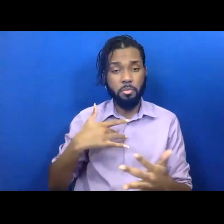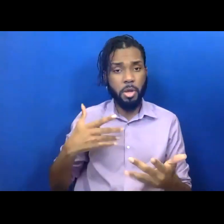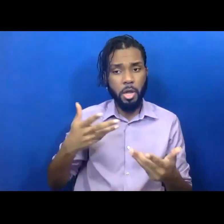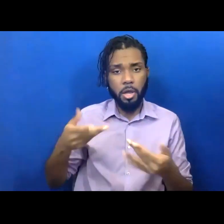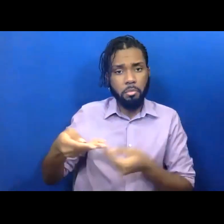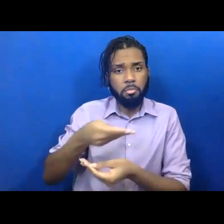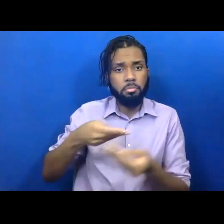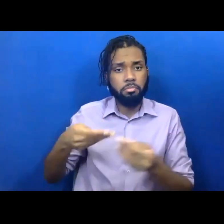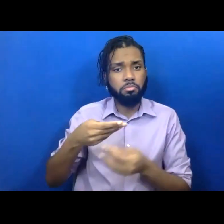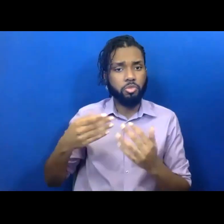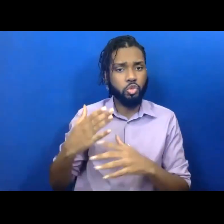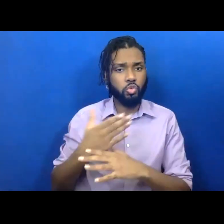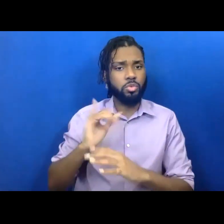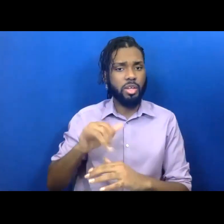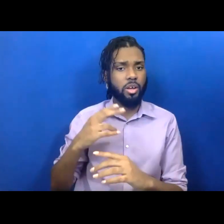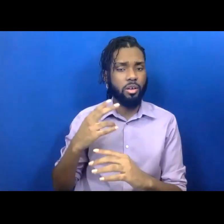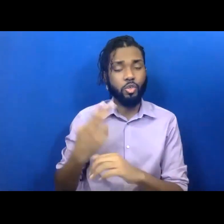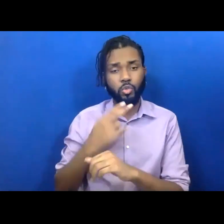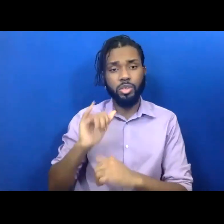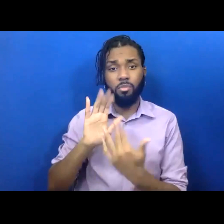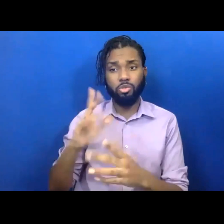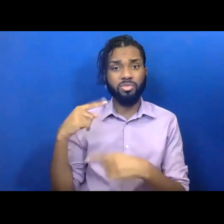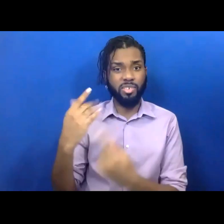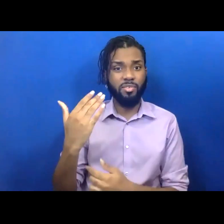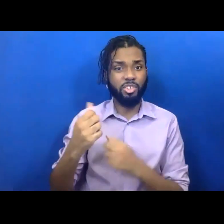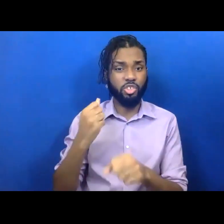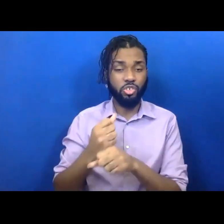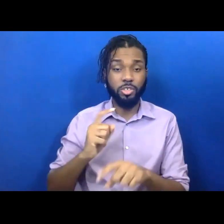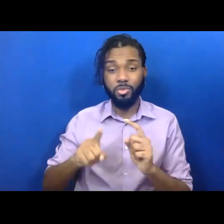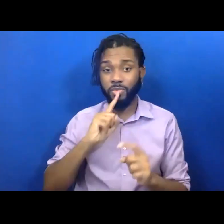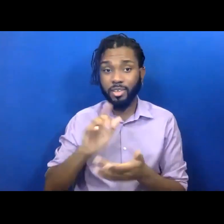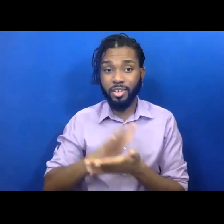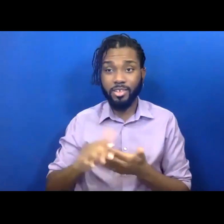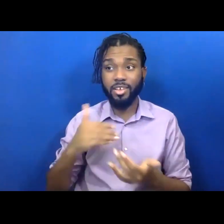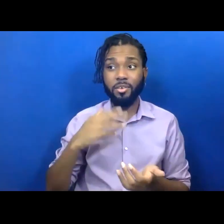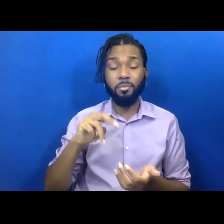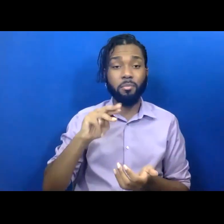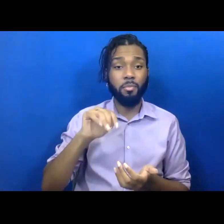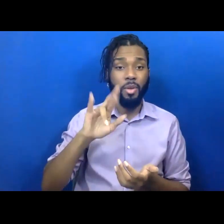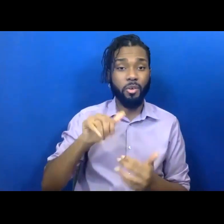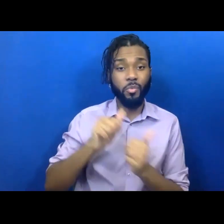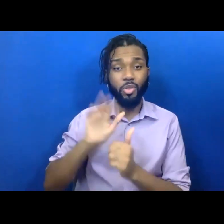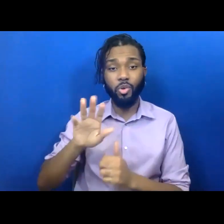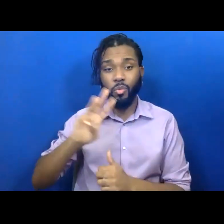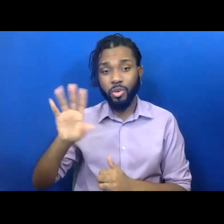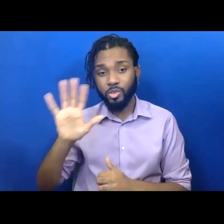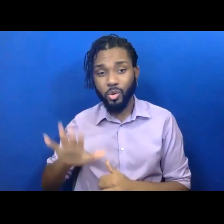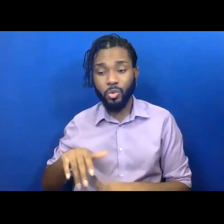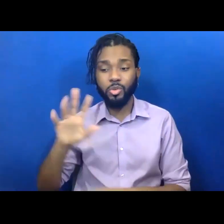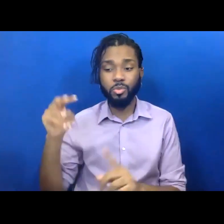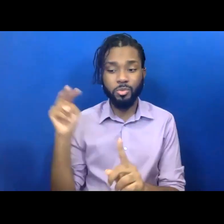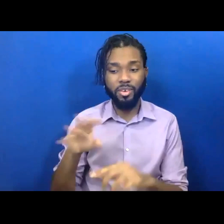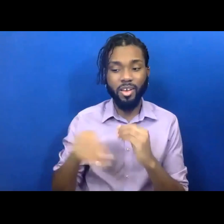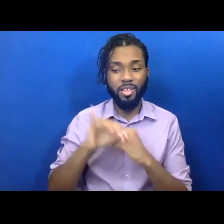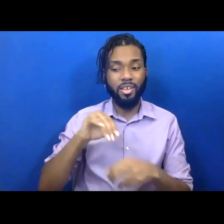15 years at this point. And it's great now to have Mary and her West Coast, different perspectives into that conversation. So